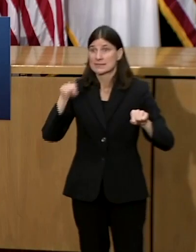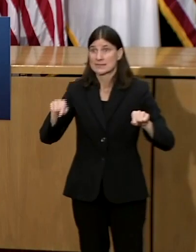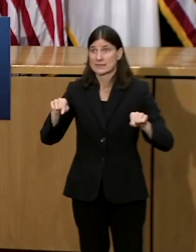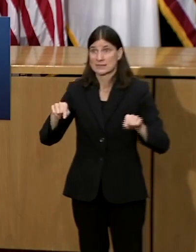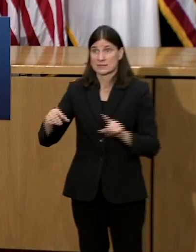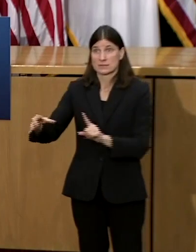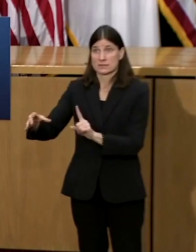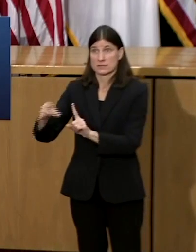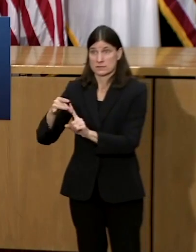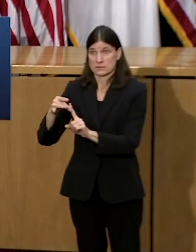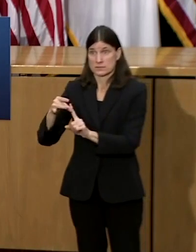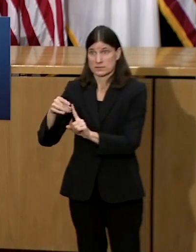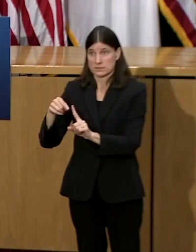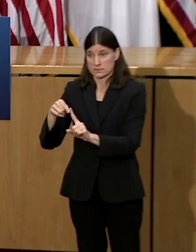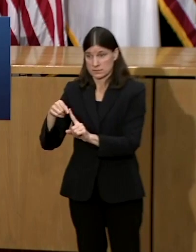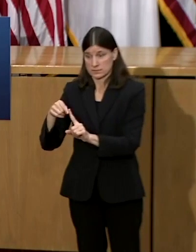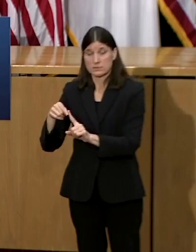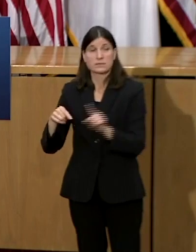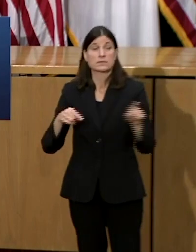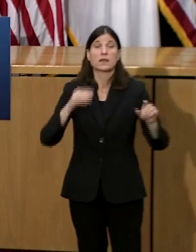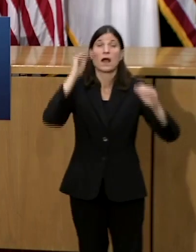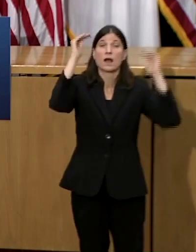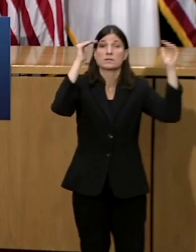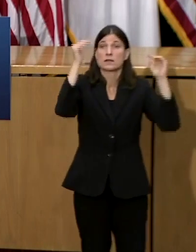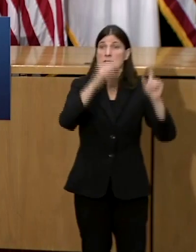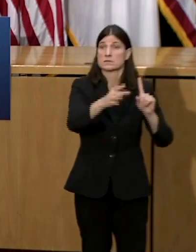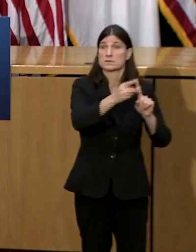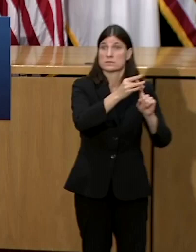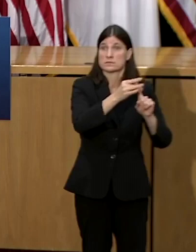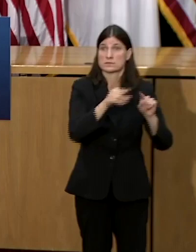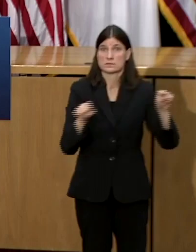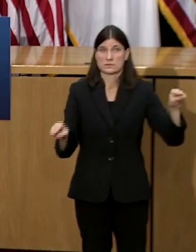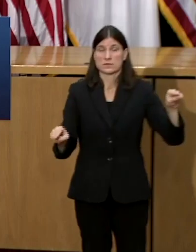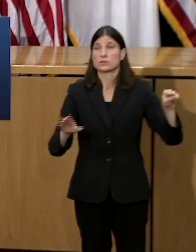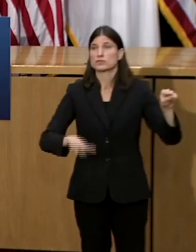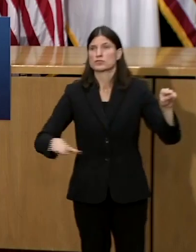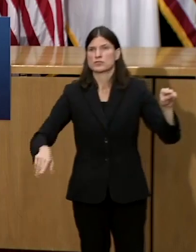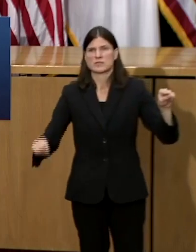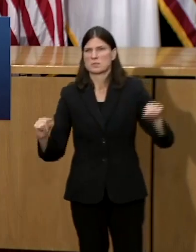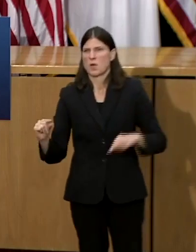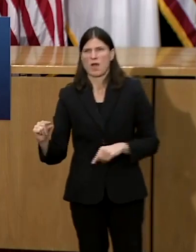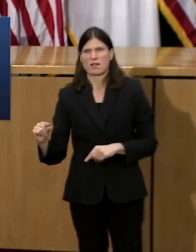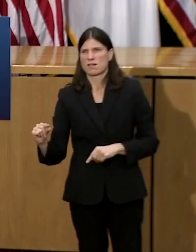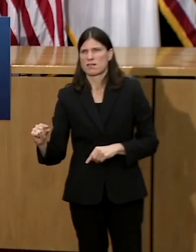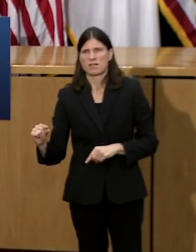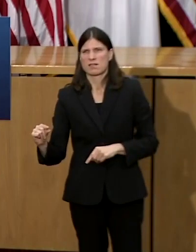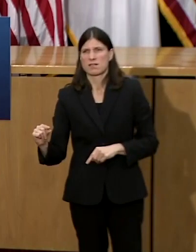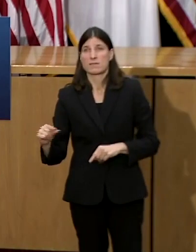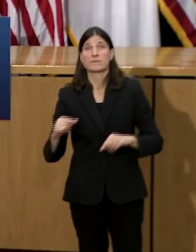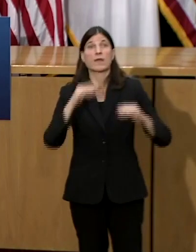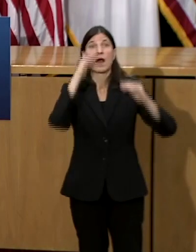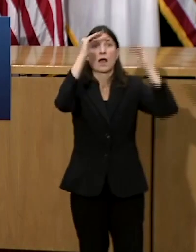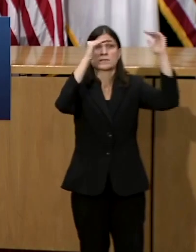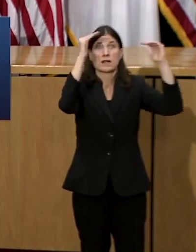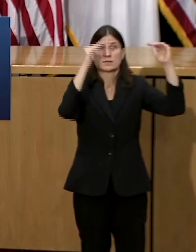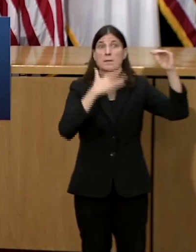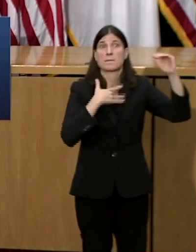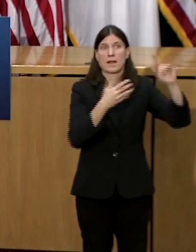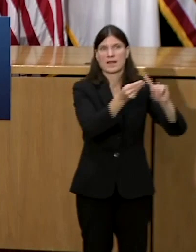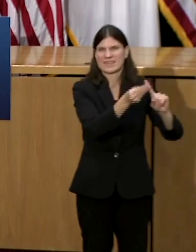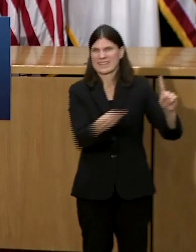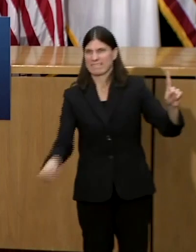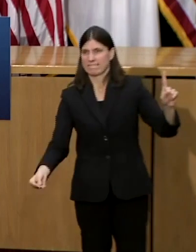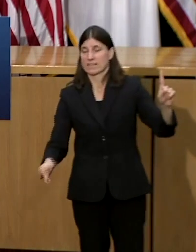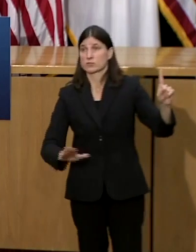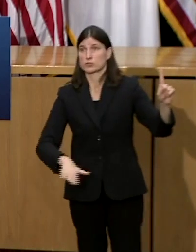seeing, when we do contact tracing, we're not seeing large numbers of students doing that to the teachers.